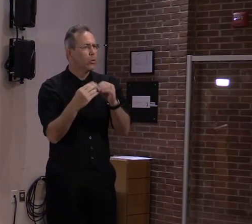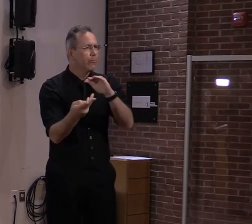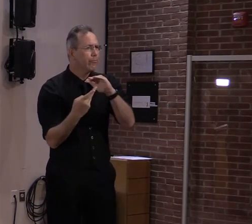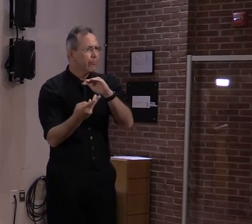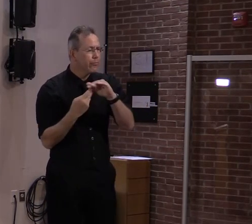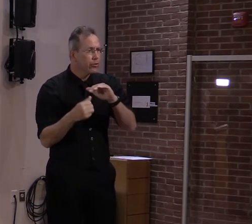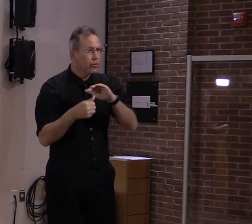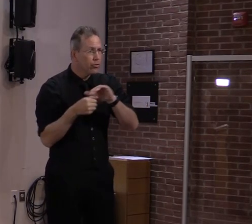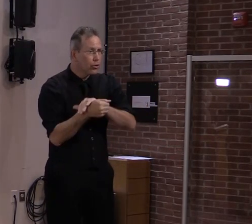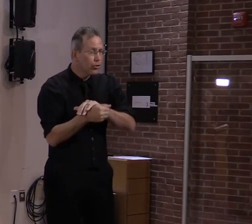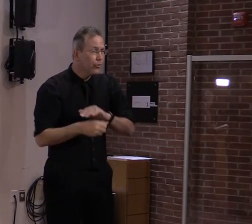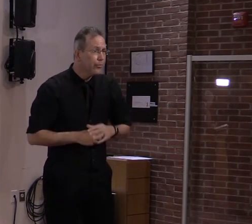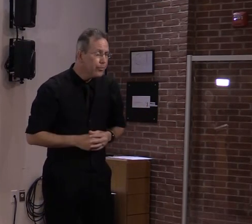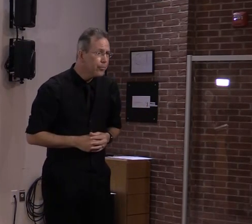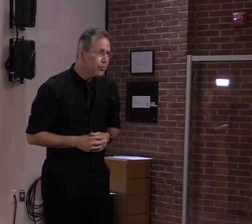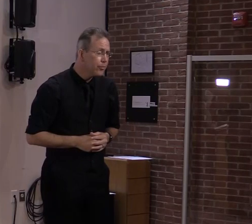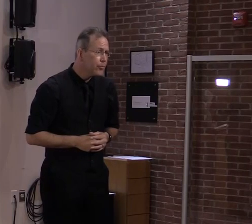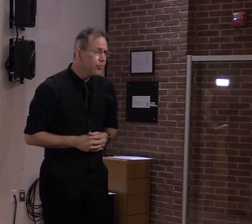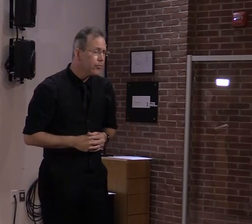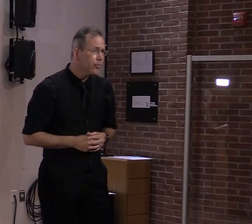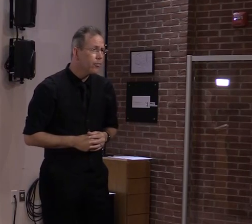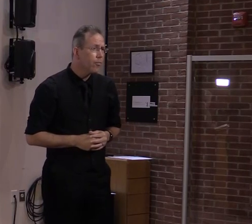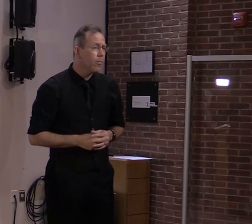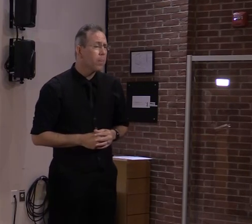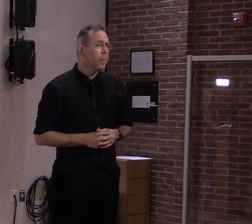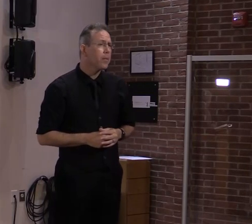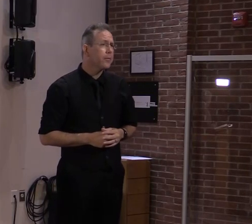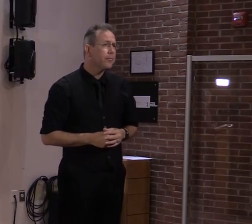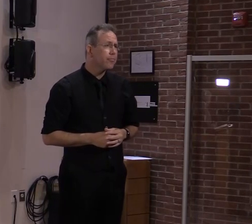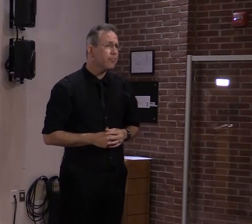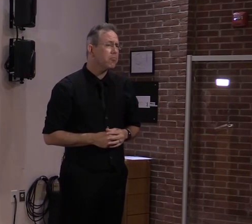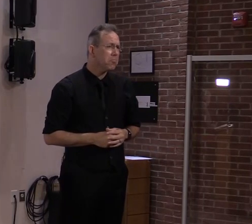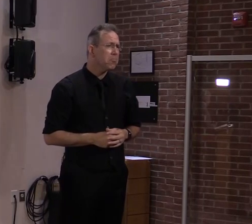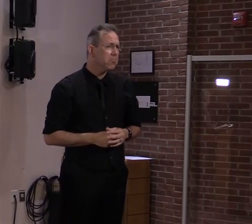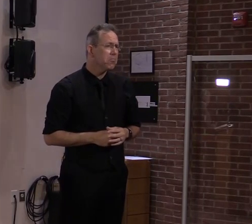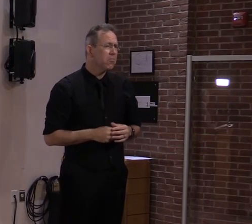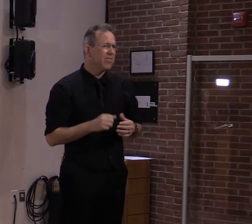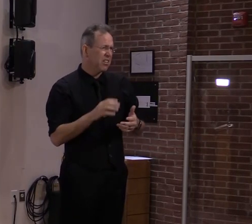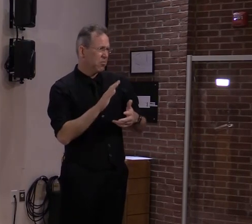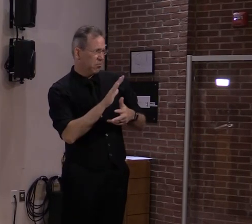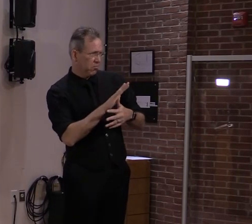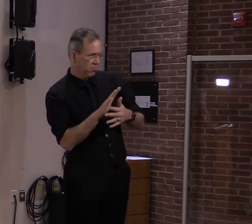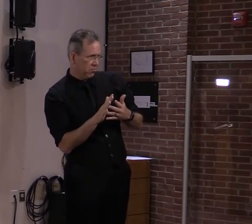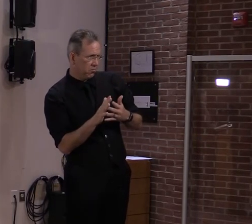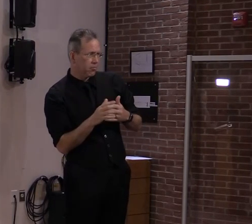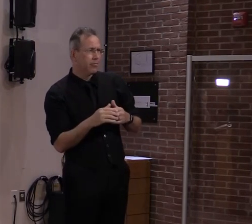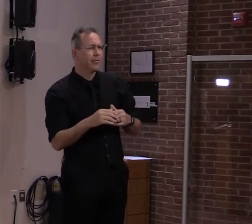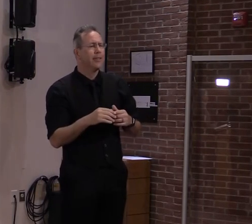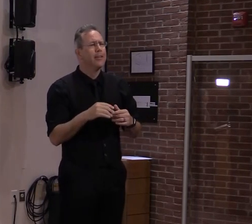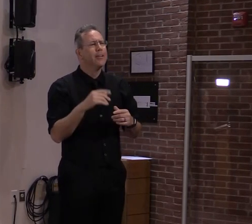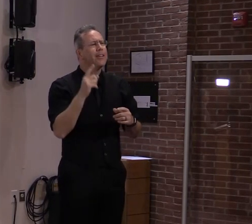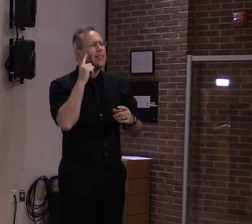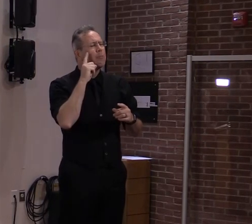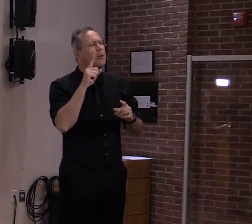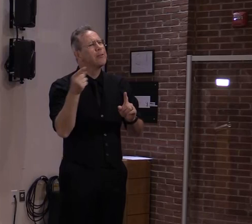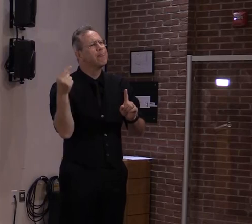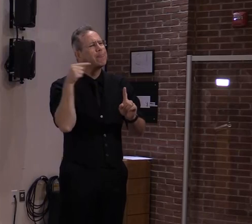another 200 new shelter beds. The availability of rental assistance, which has